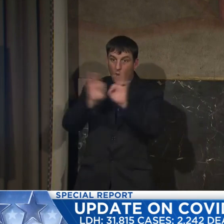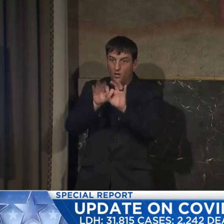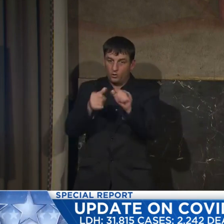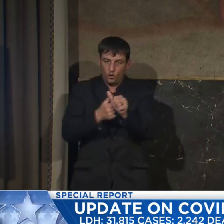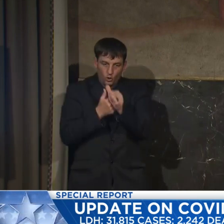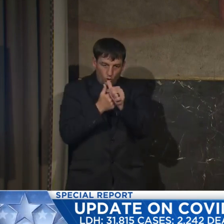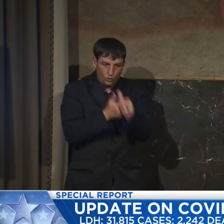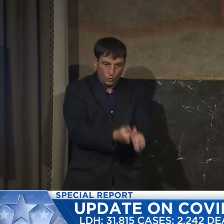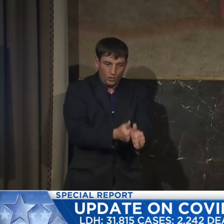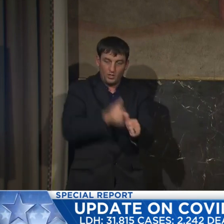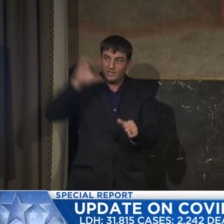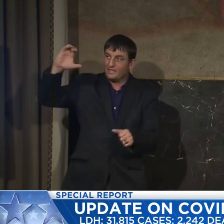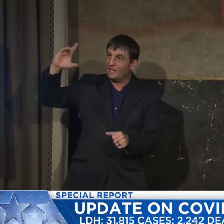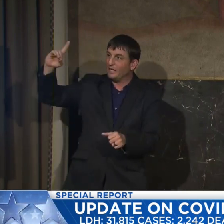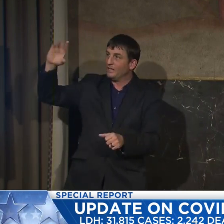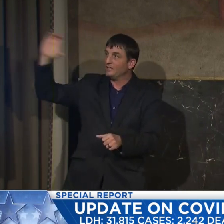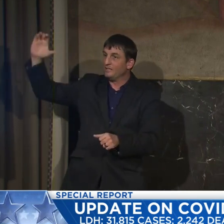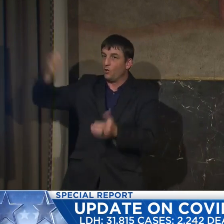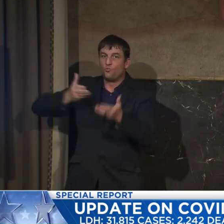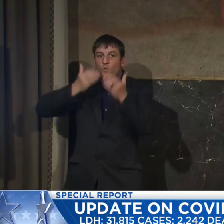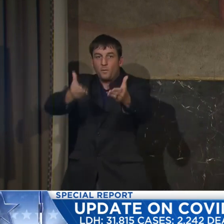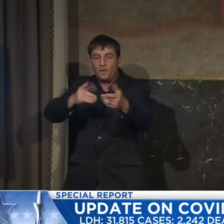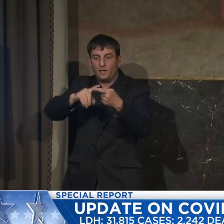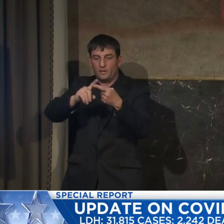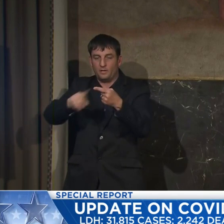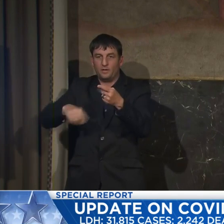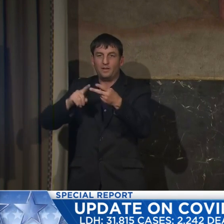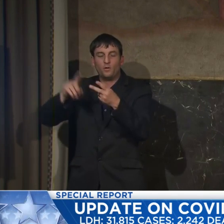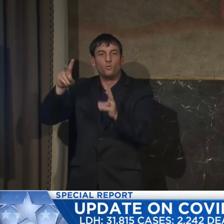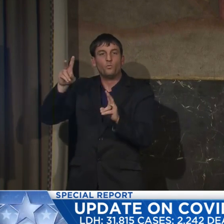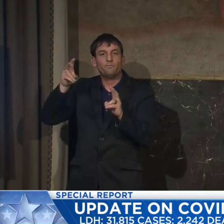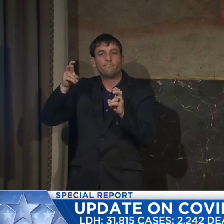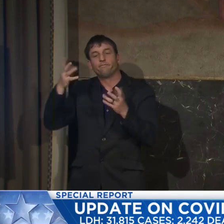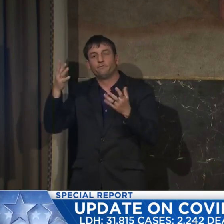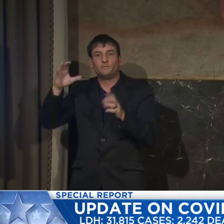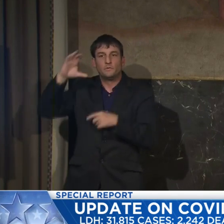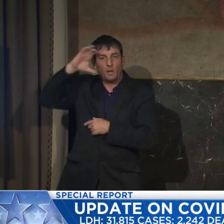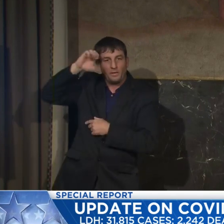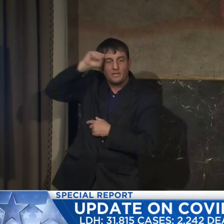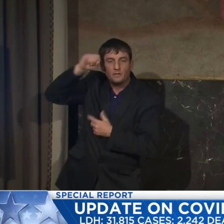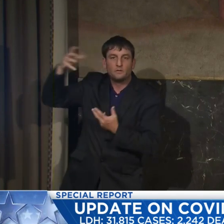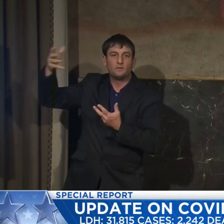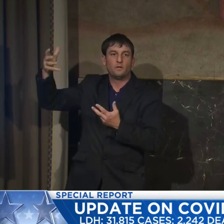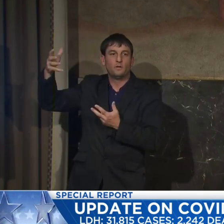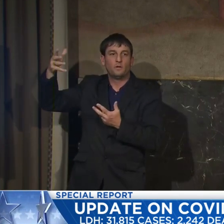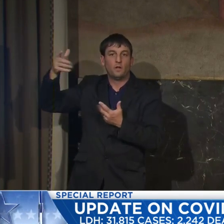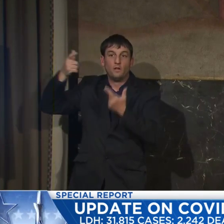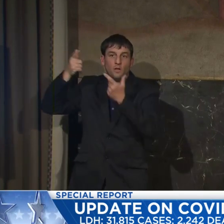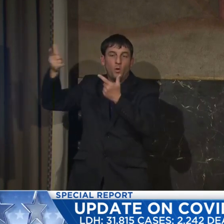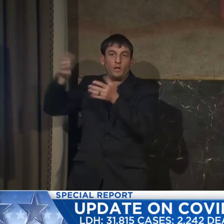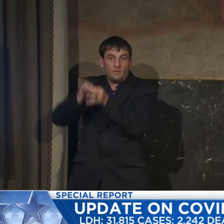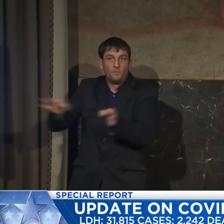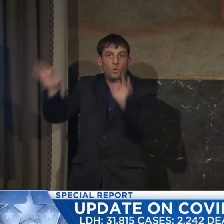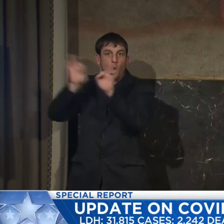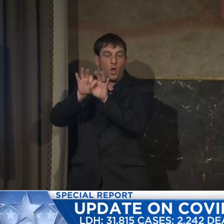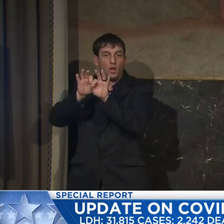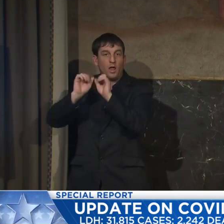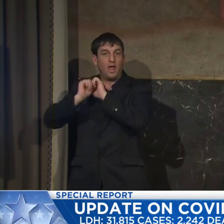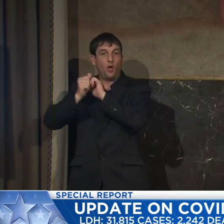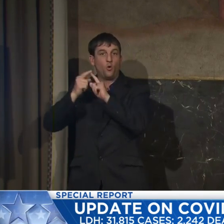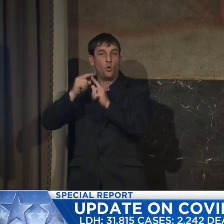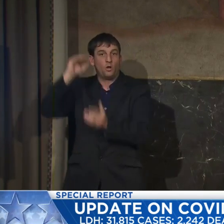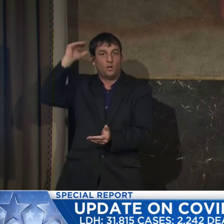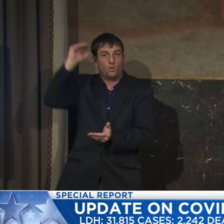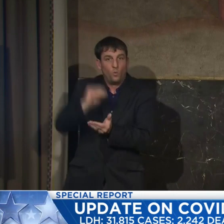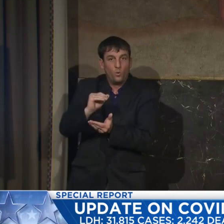that are CDC recommended, that are kind of common sense, and that make a big difference as to whether we keep those cases